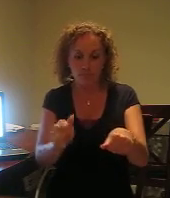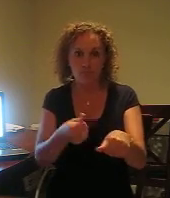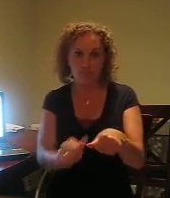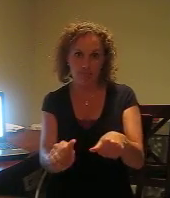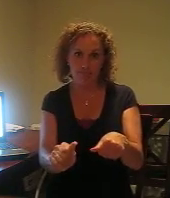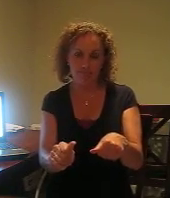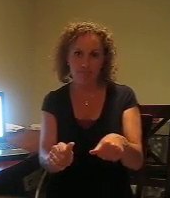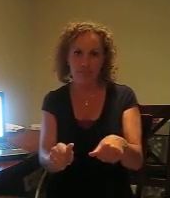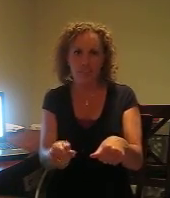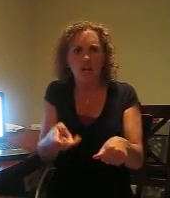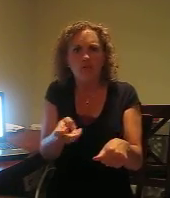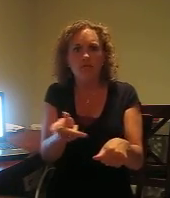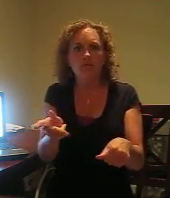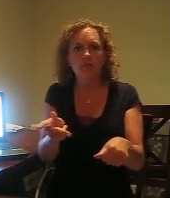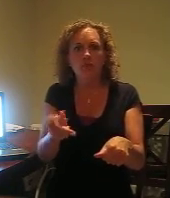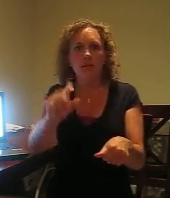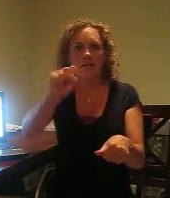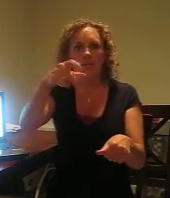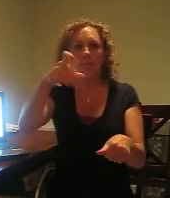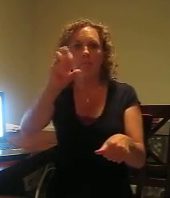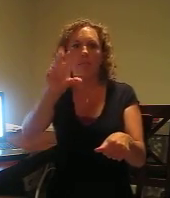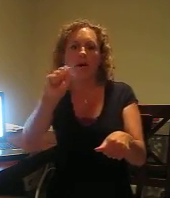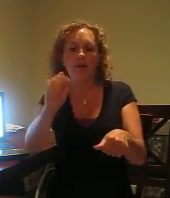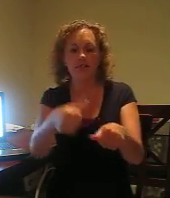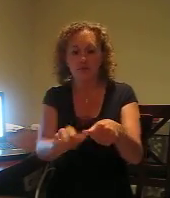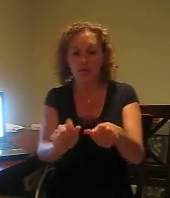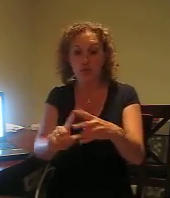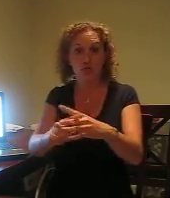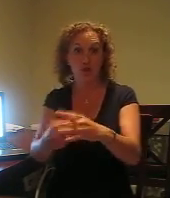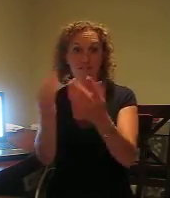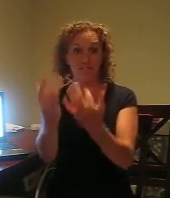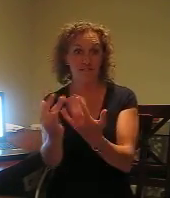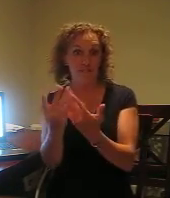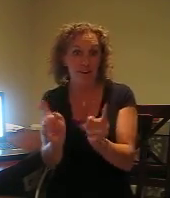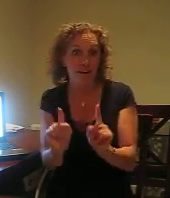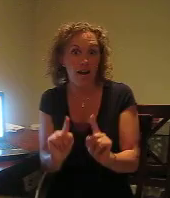Get a couple sparks on it. It's going. Once it's going, give it some breath.